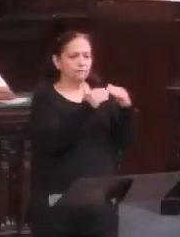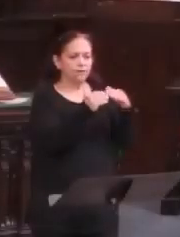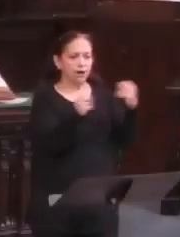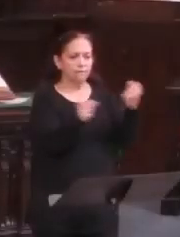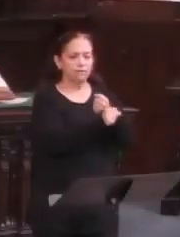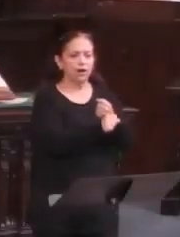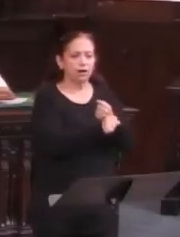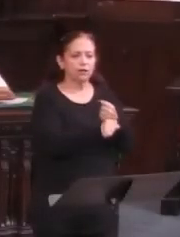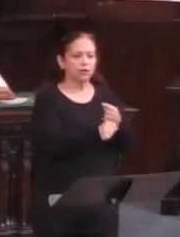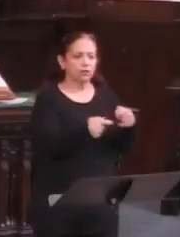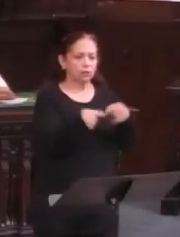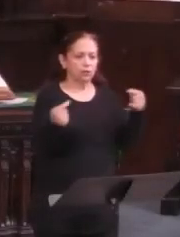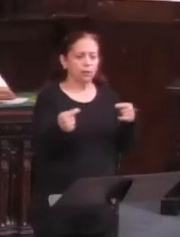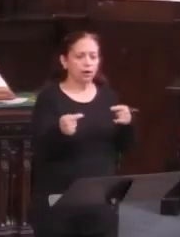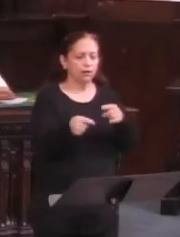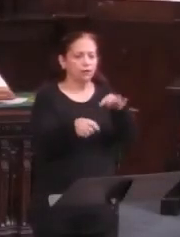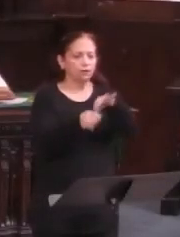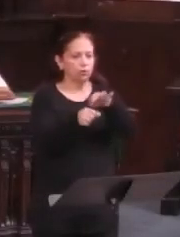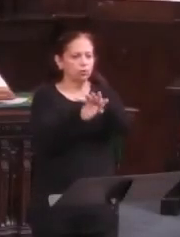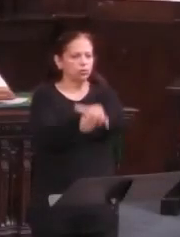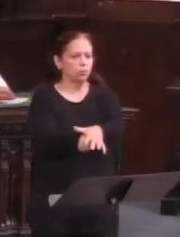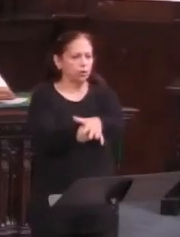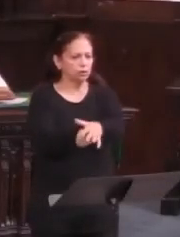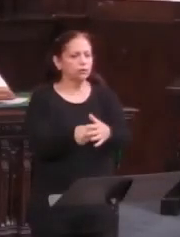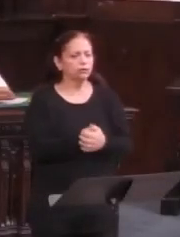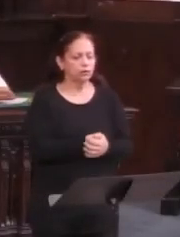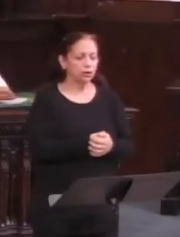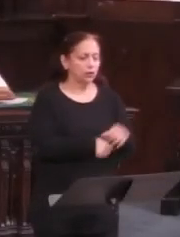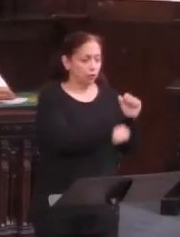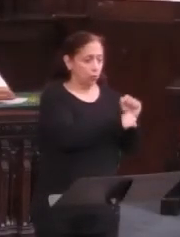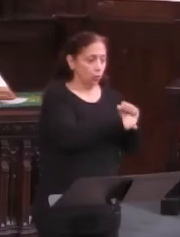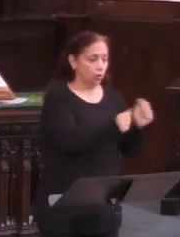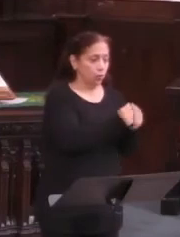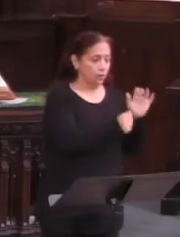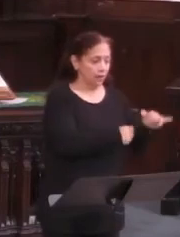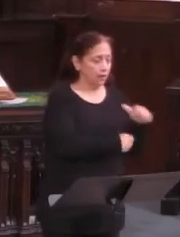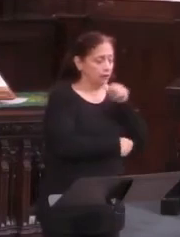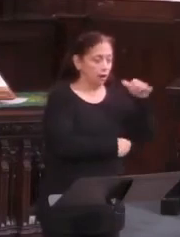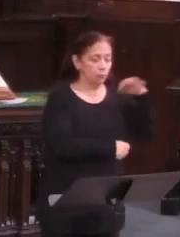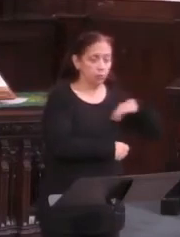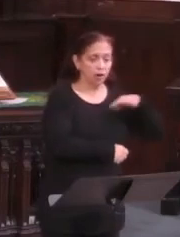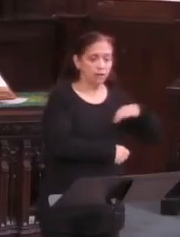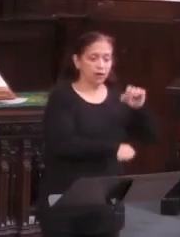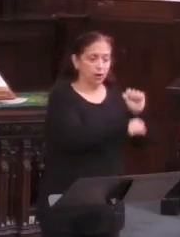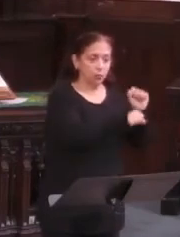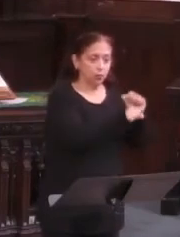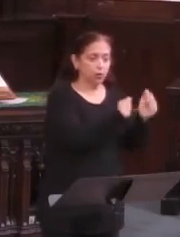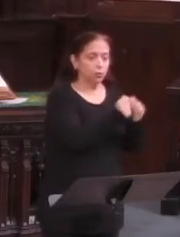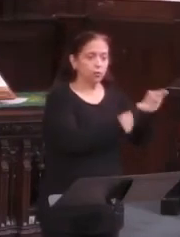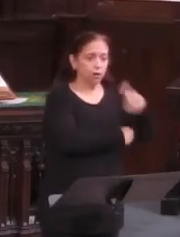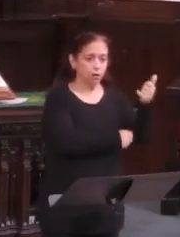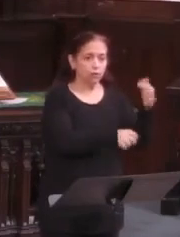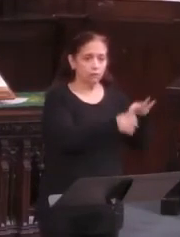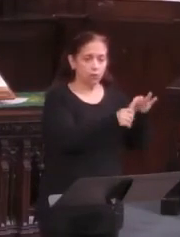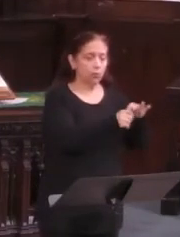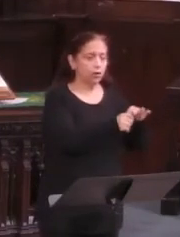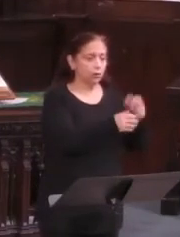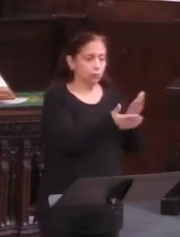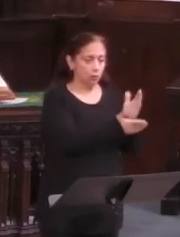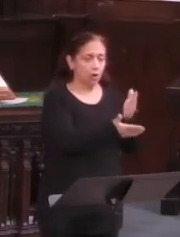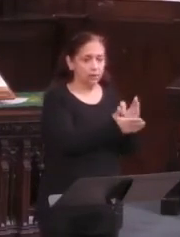The work she has done through this nonprofit, while working alongside other voting rights organizations and